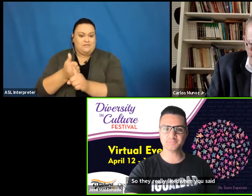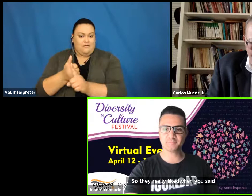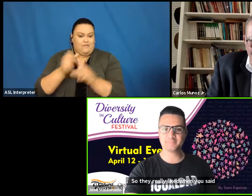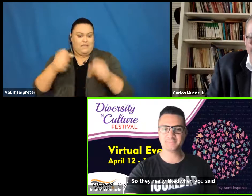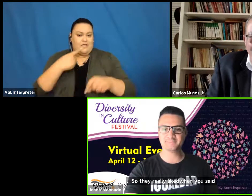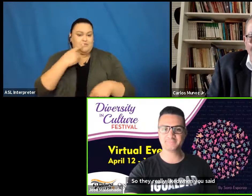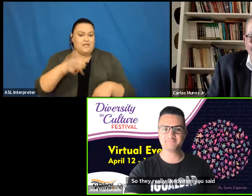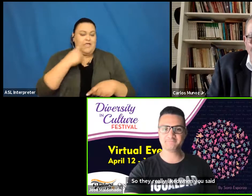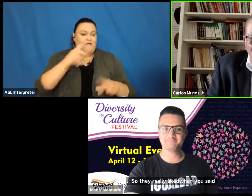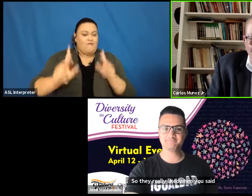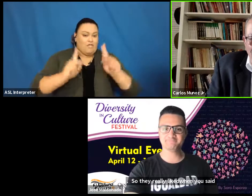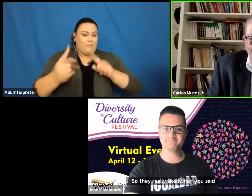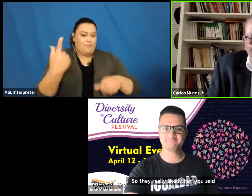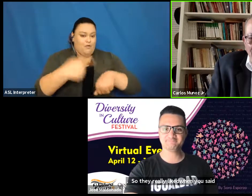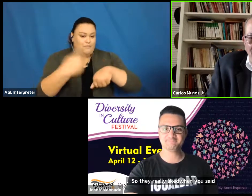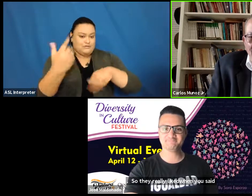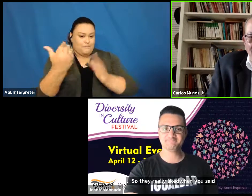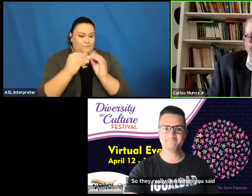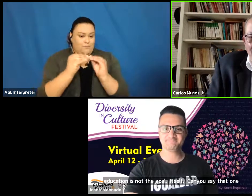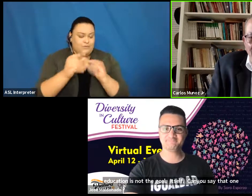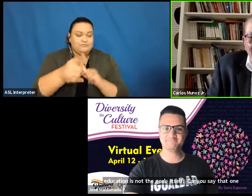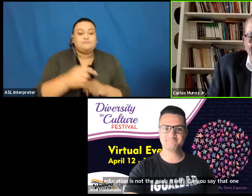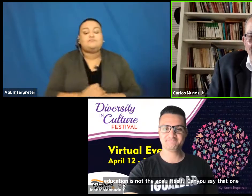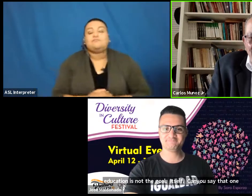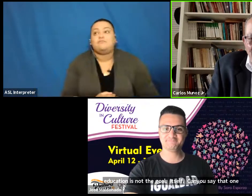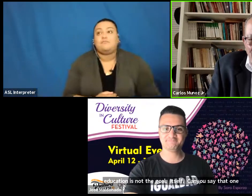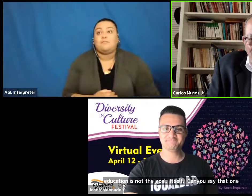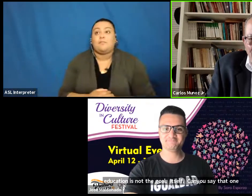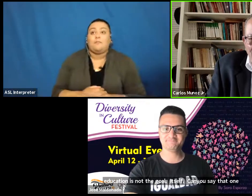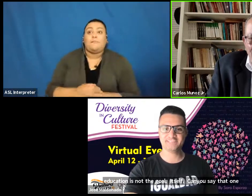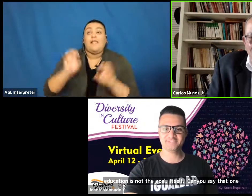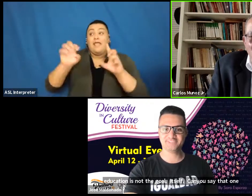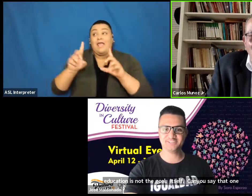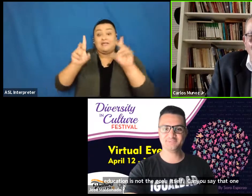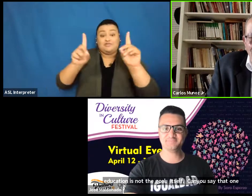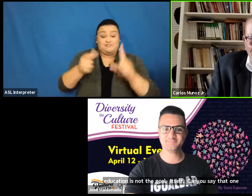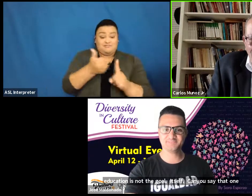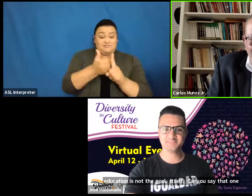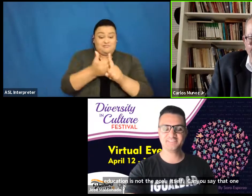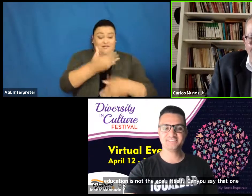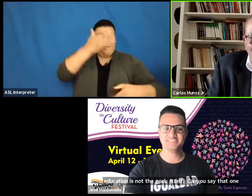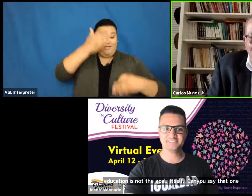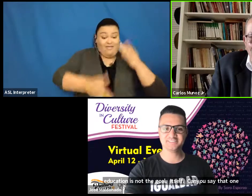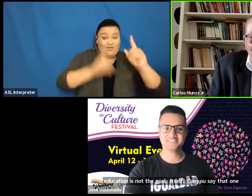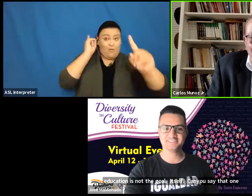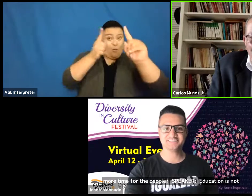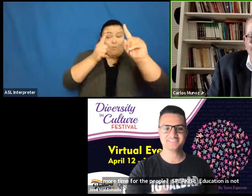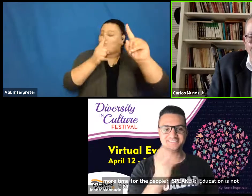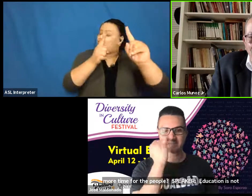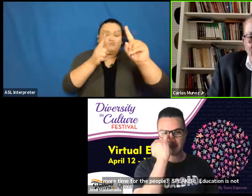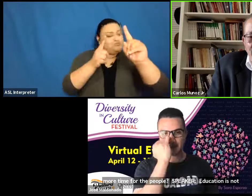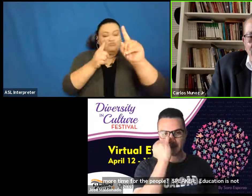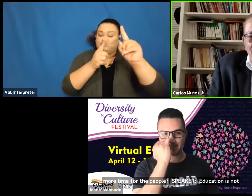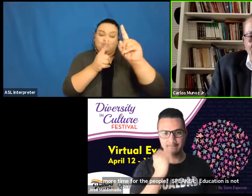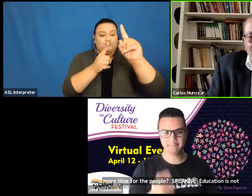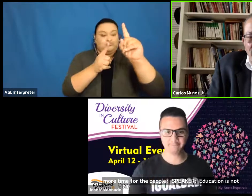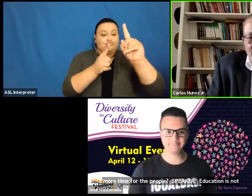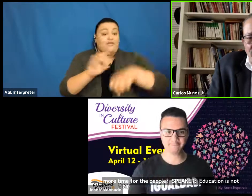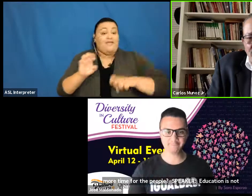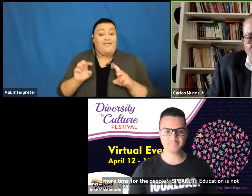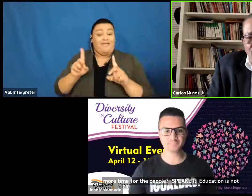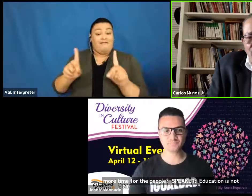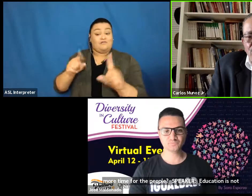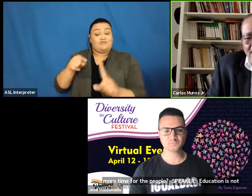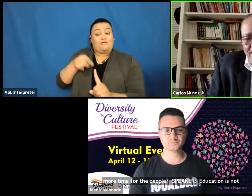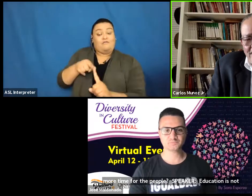Profe? Yeah, education is not the end in itself. It's not the goal. It's not the goal. Education is